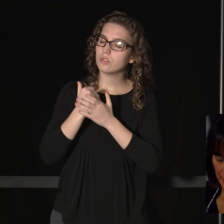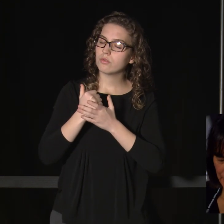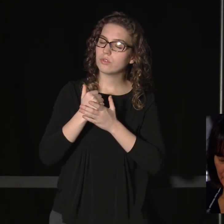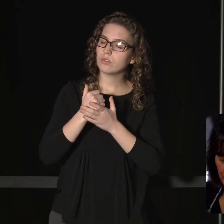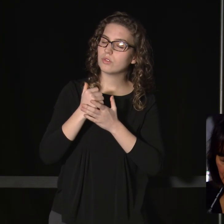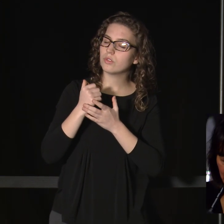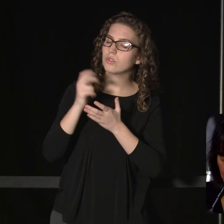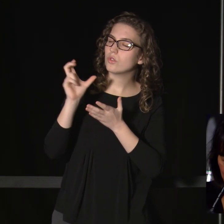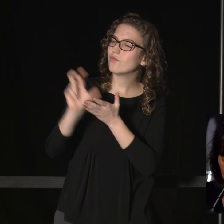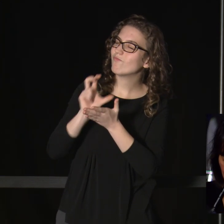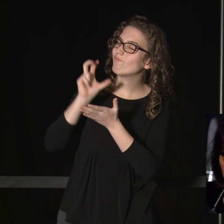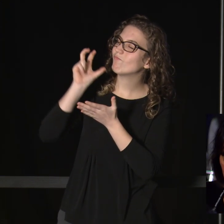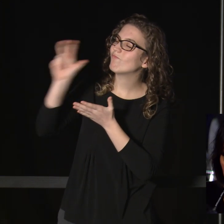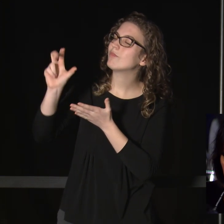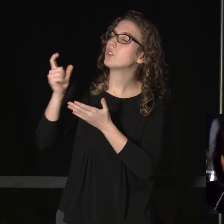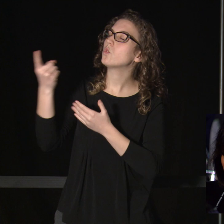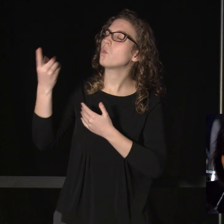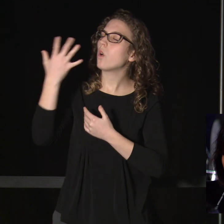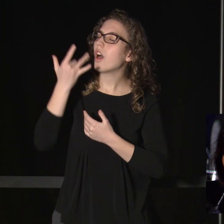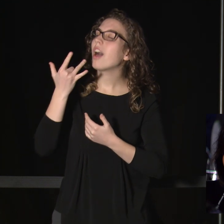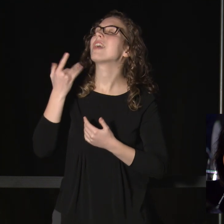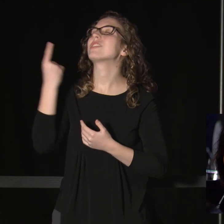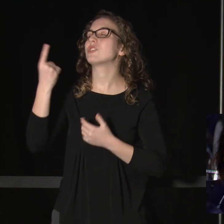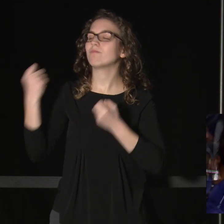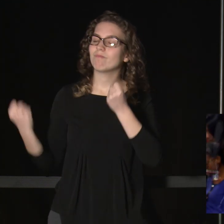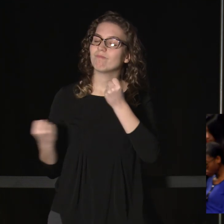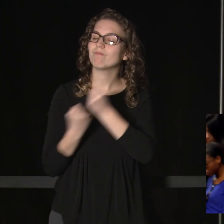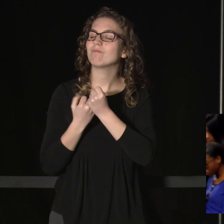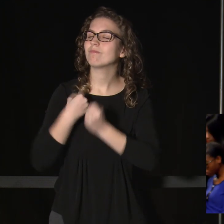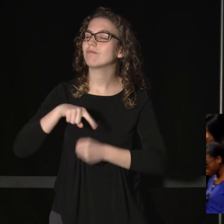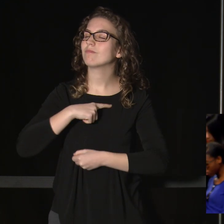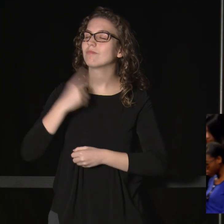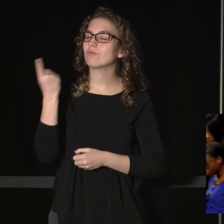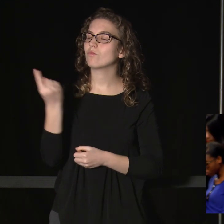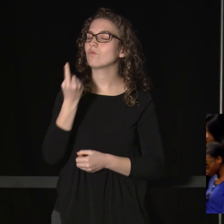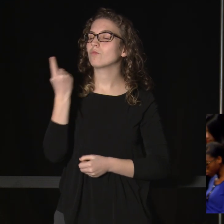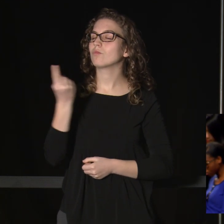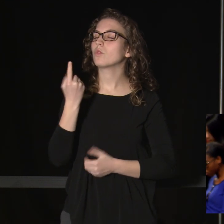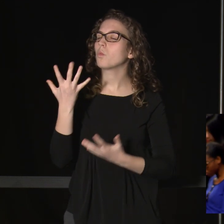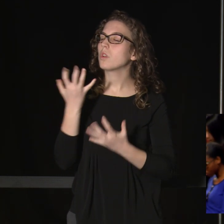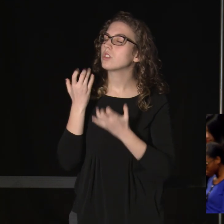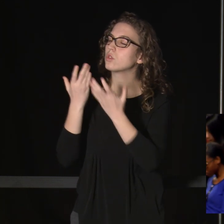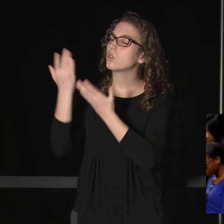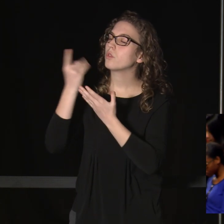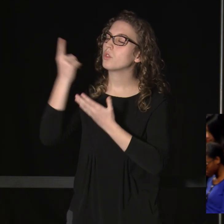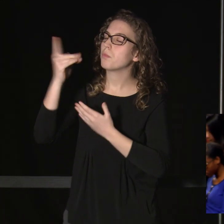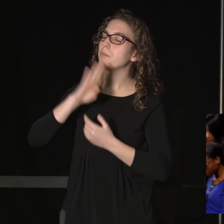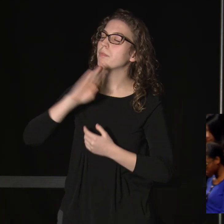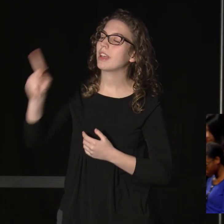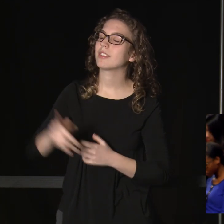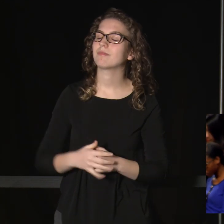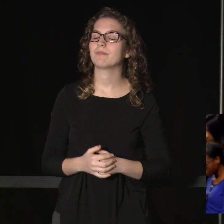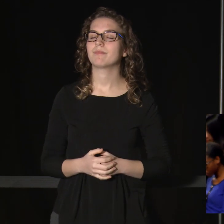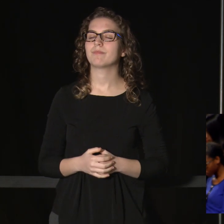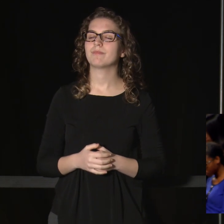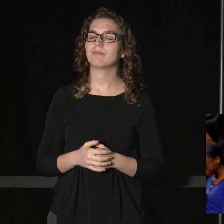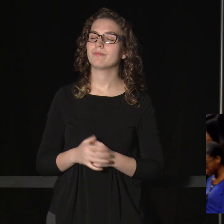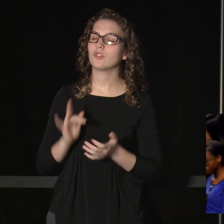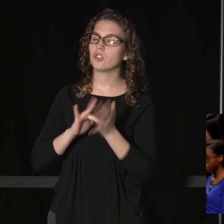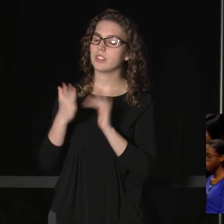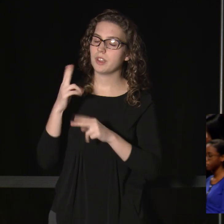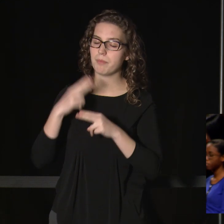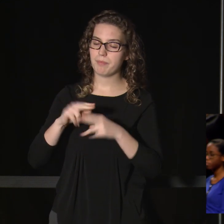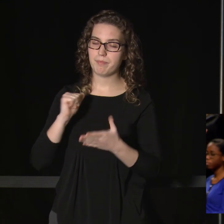you because you are always there for us and we would like to serve you in return. In Jesus' name I pray, amen.